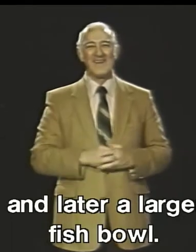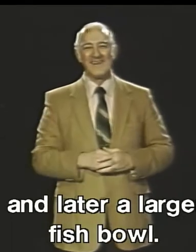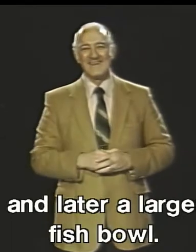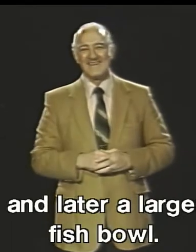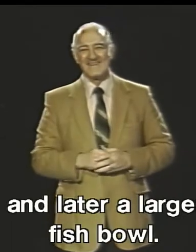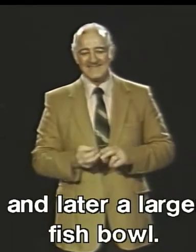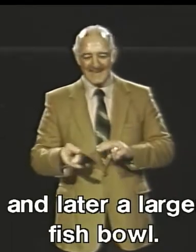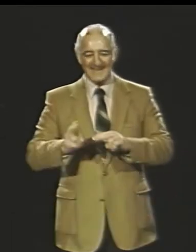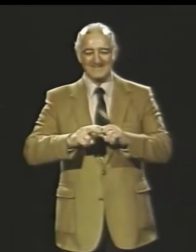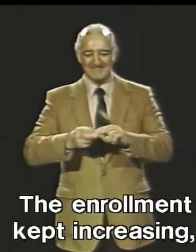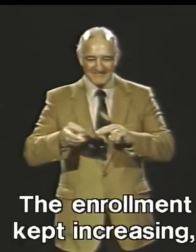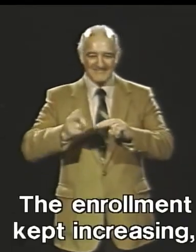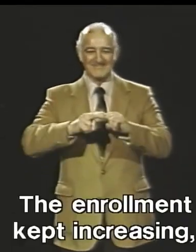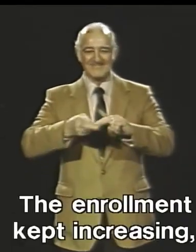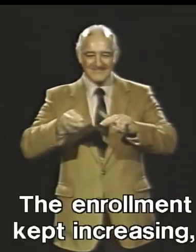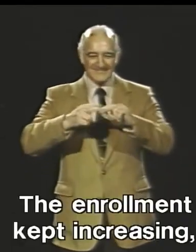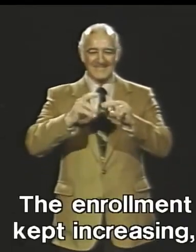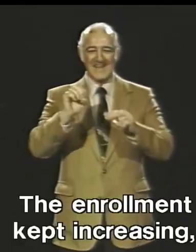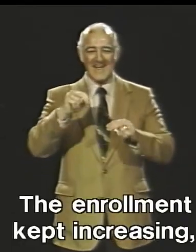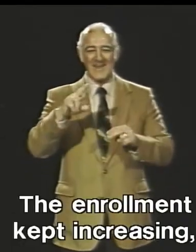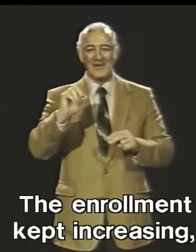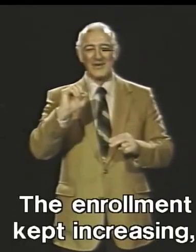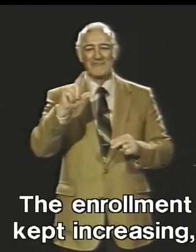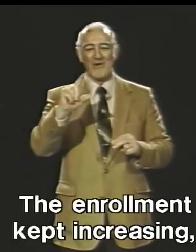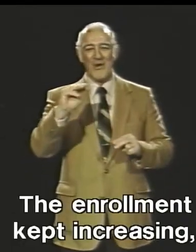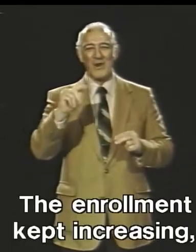fishbowl. The enrollment kept increasing,